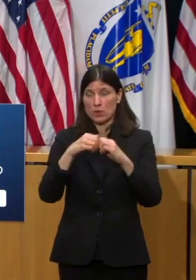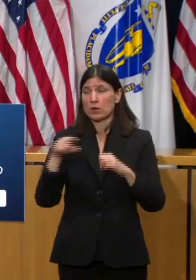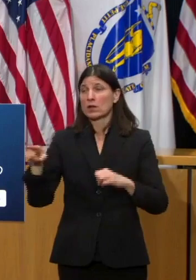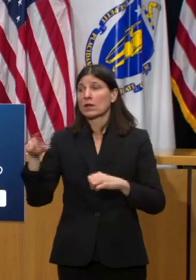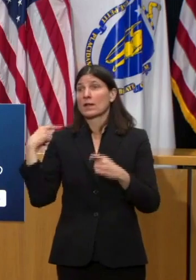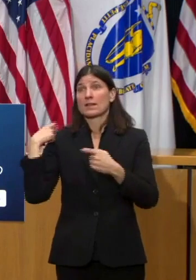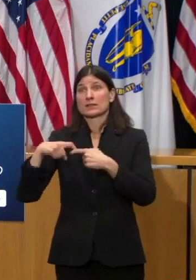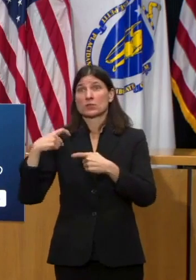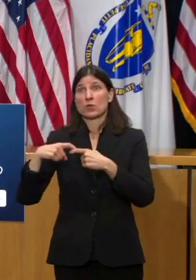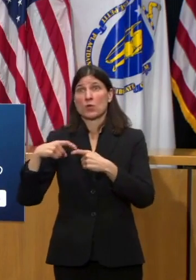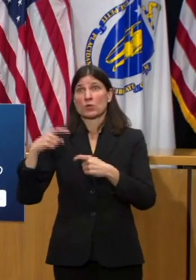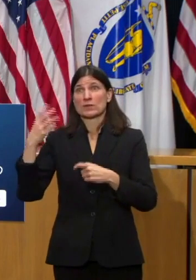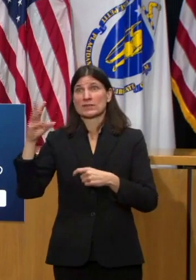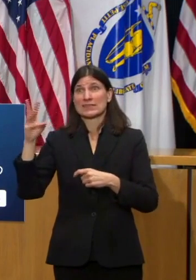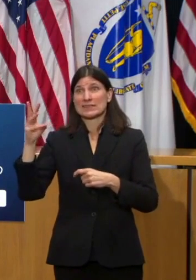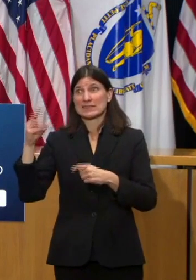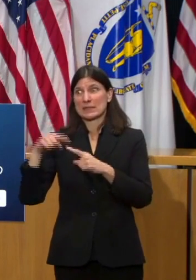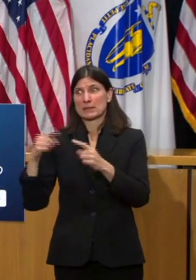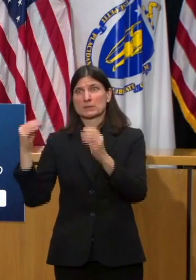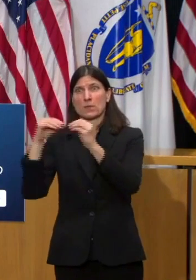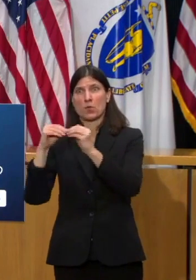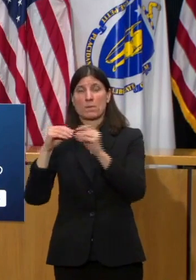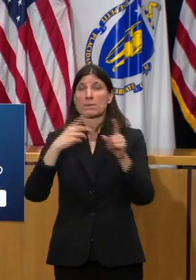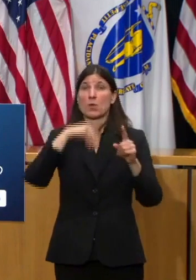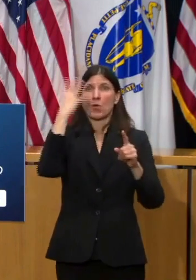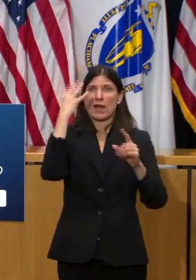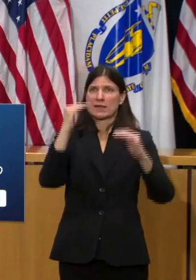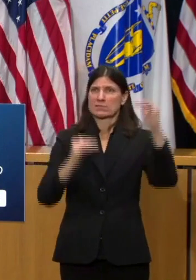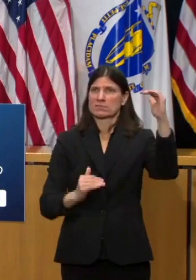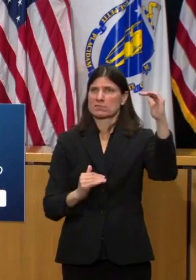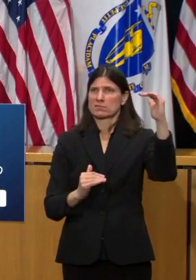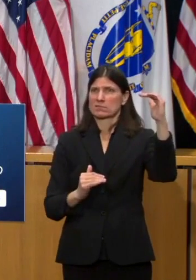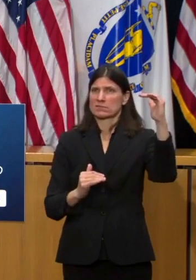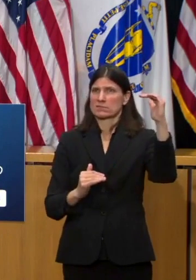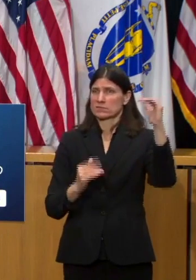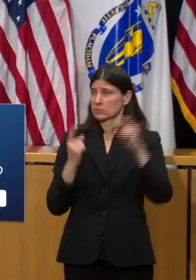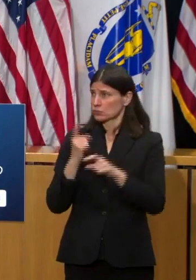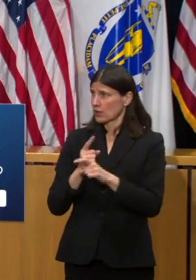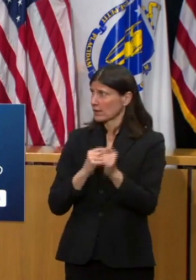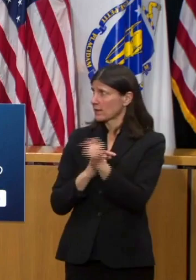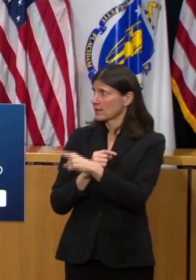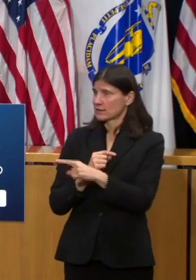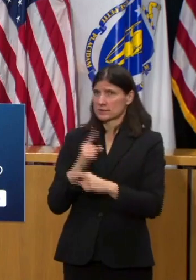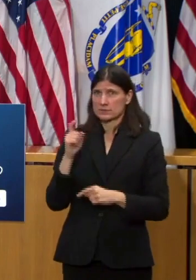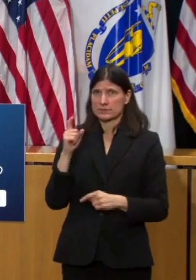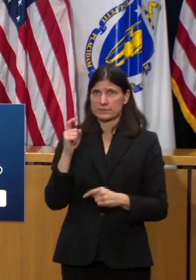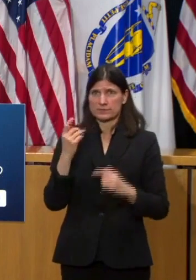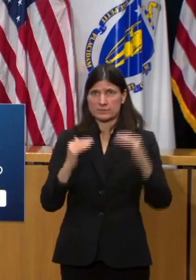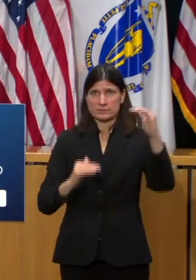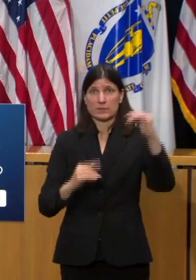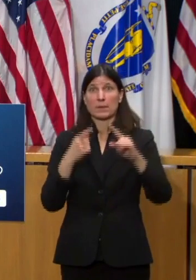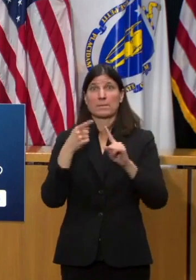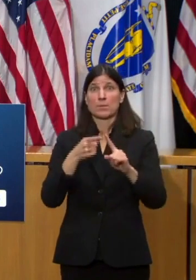to address their concerns? Well, one of the reasons Commissioner Burrell reached out to those 20